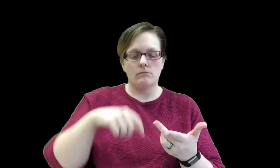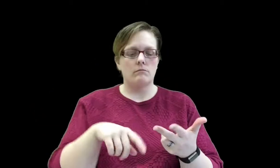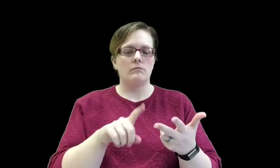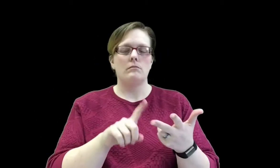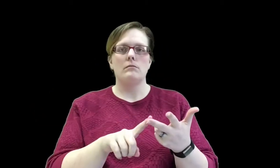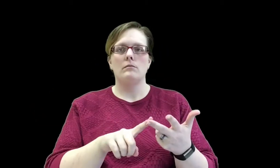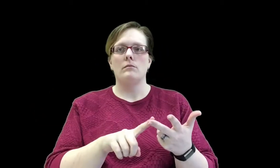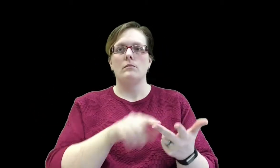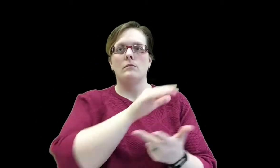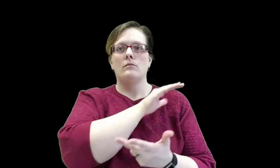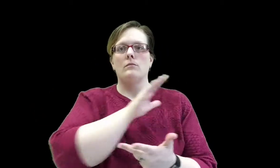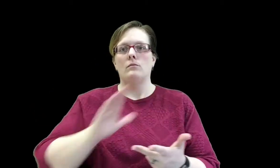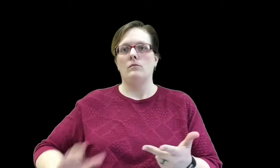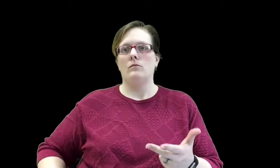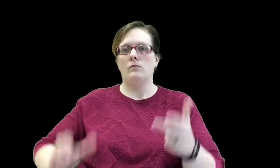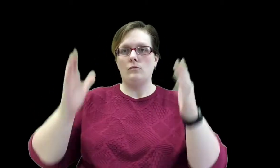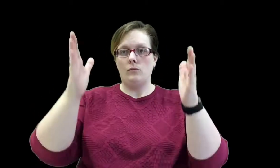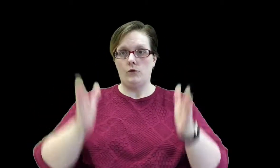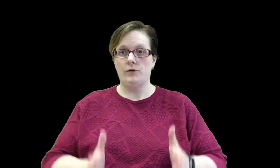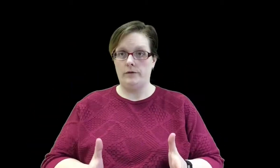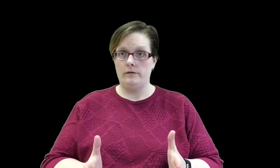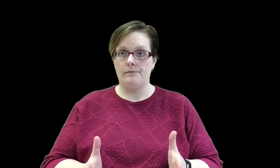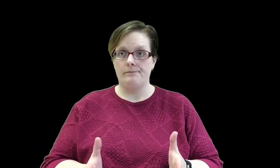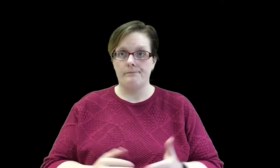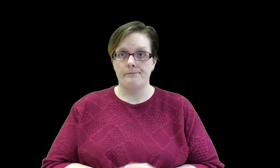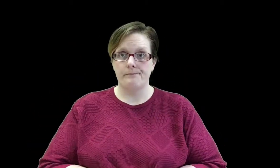Confucianism, and Christianity.